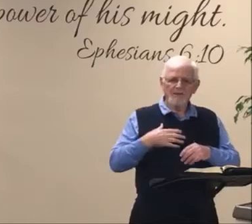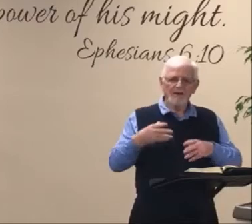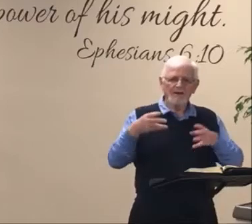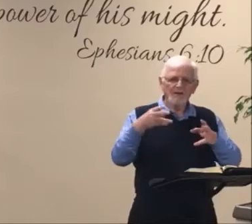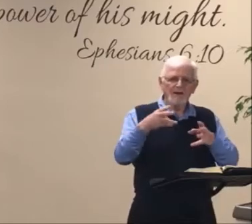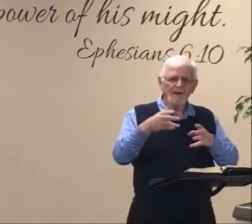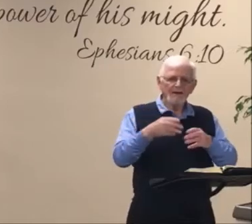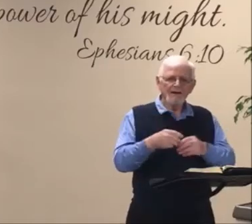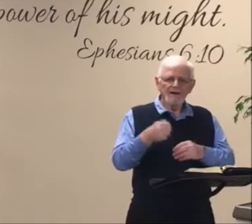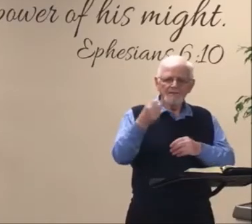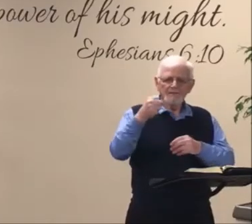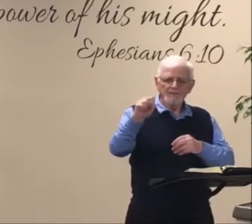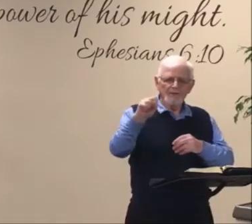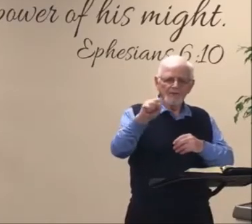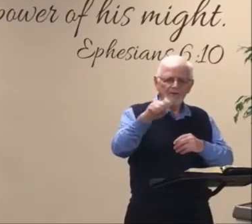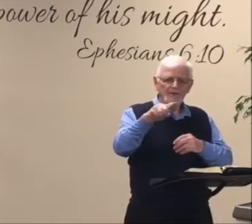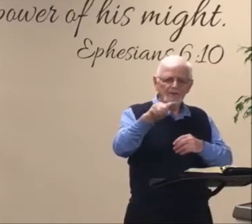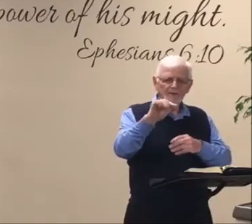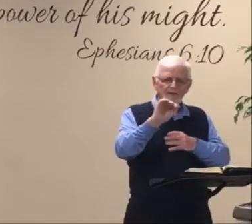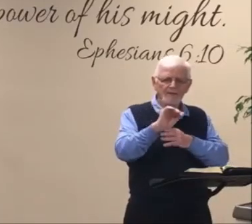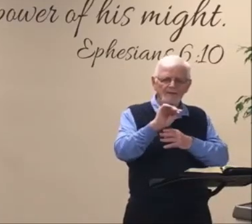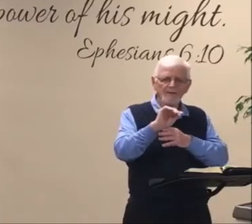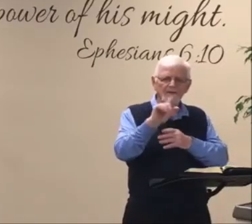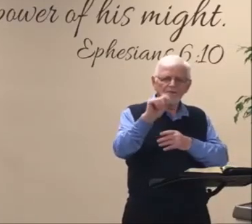and rebuked thee yesternight.